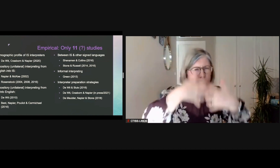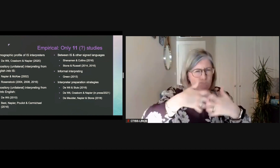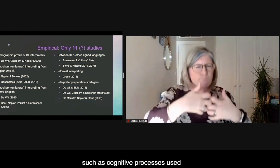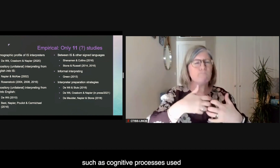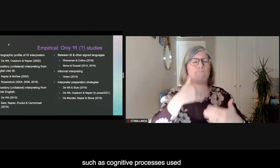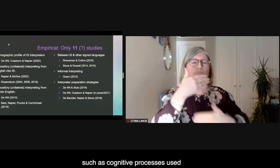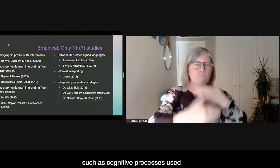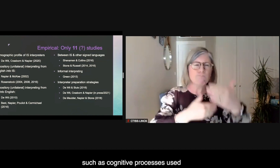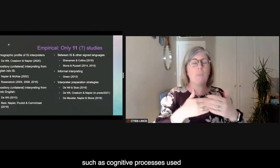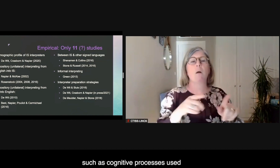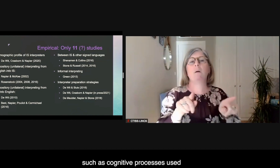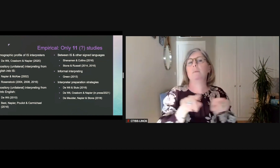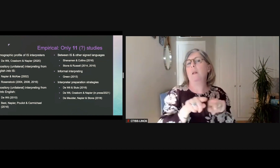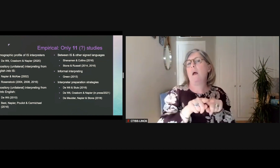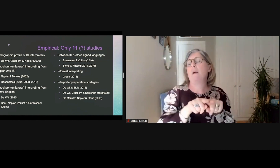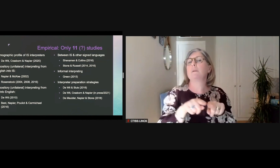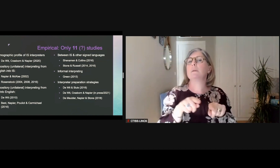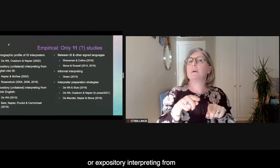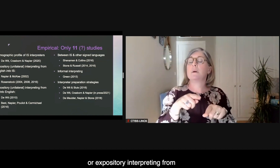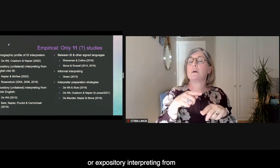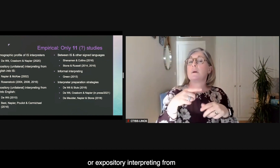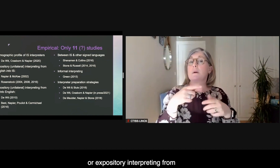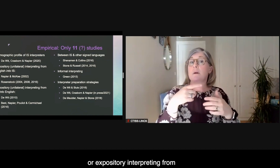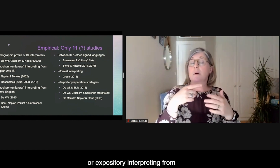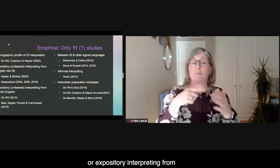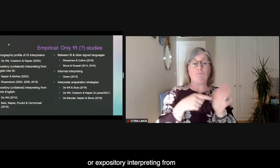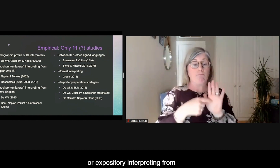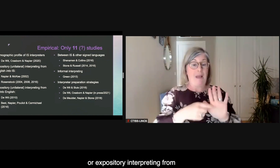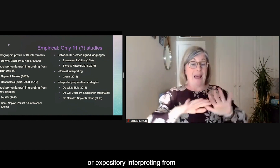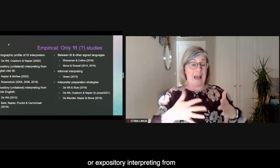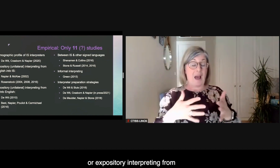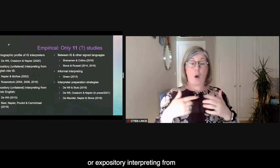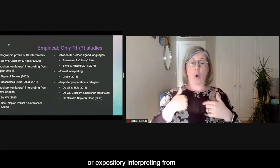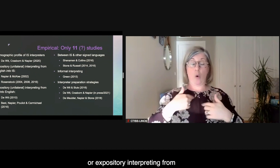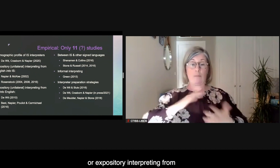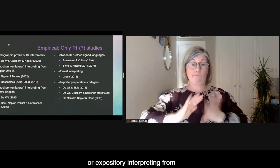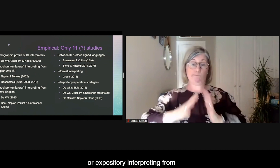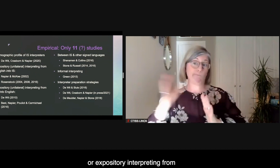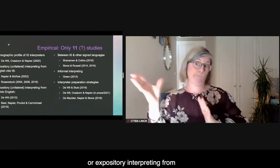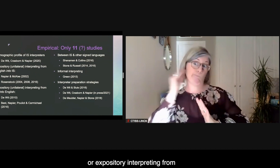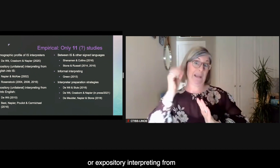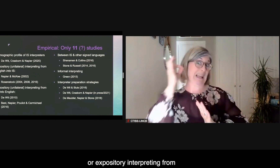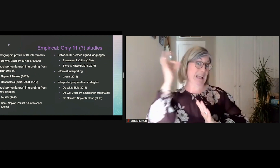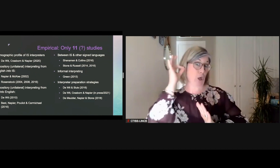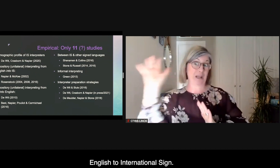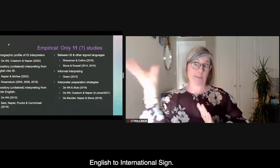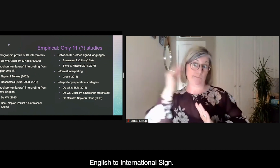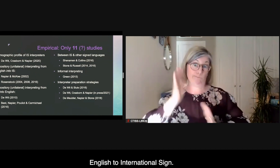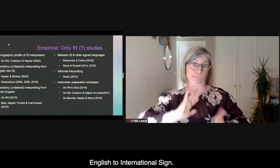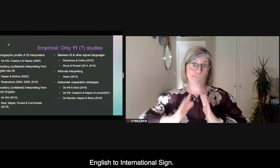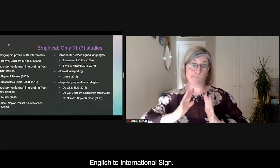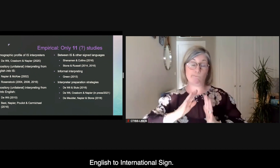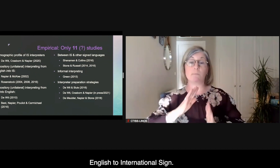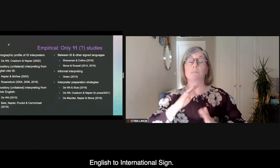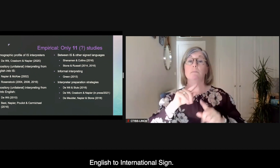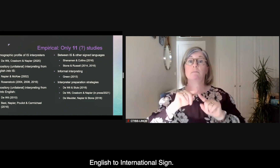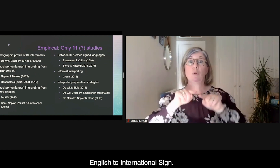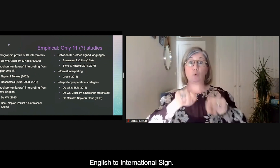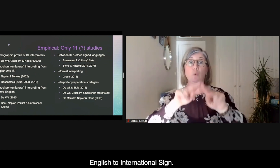such as cognitive processes used or expository interpreting from English to International Sign.